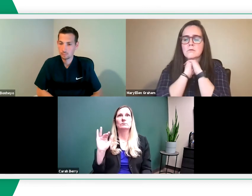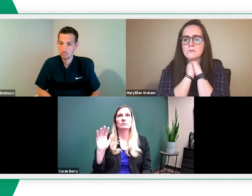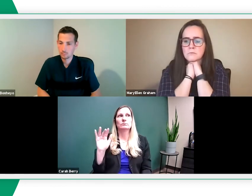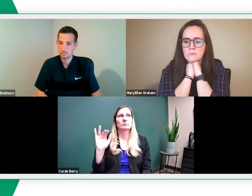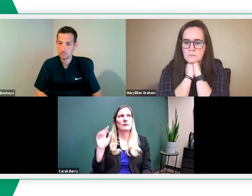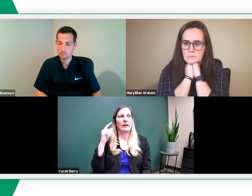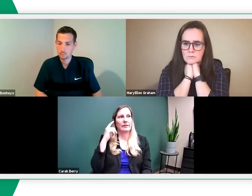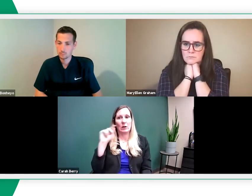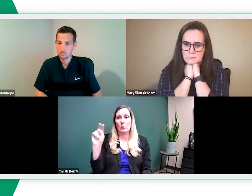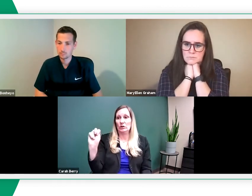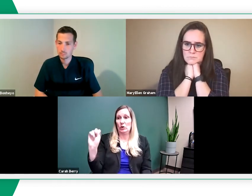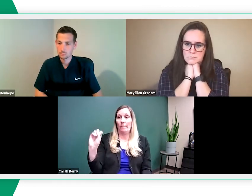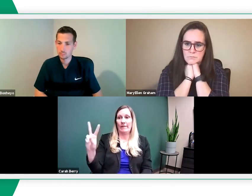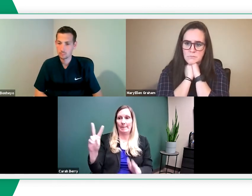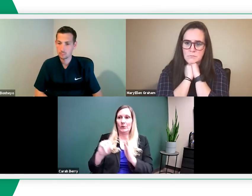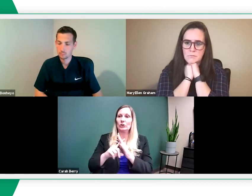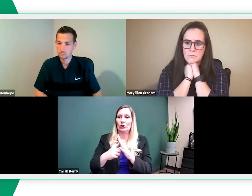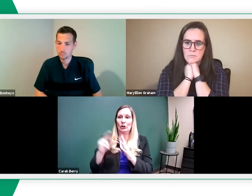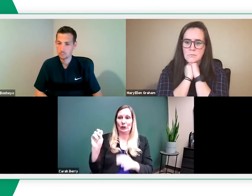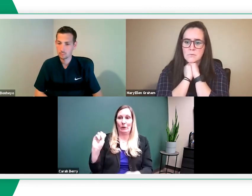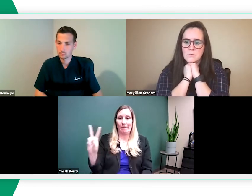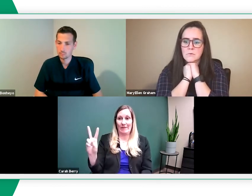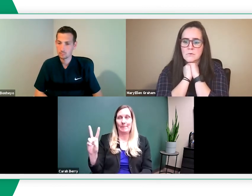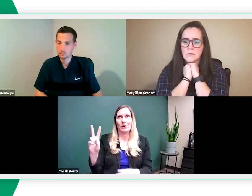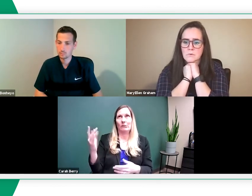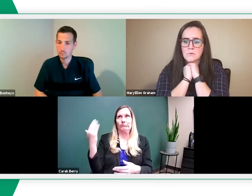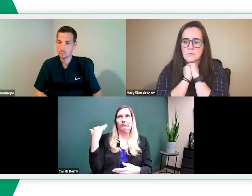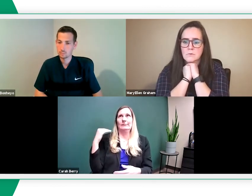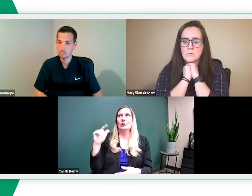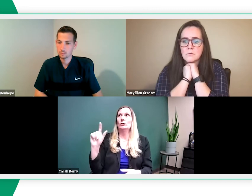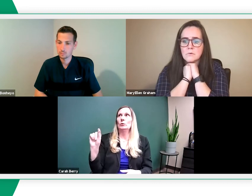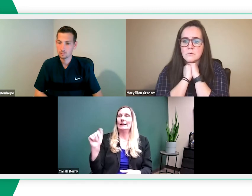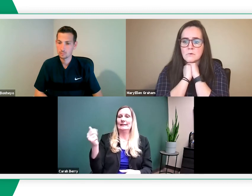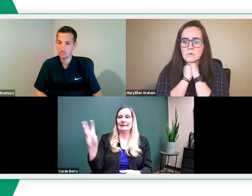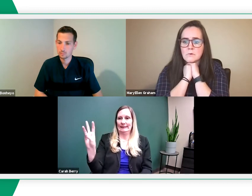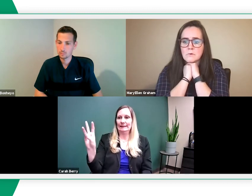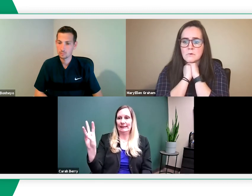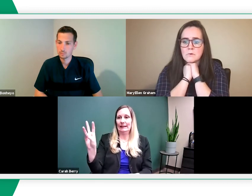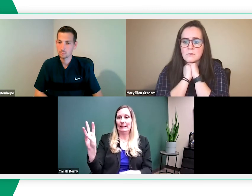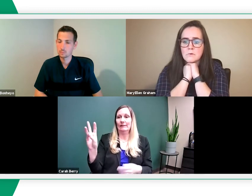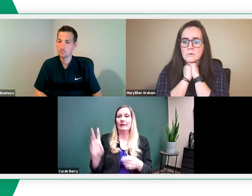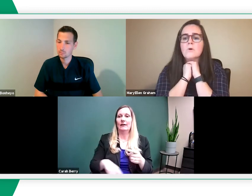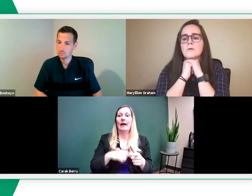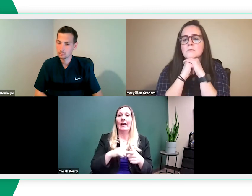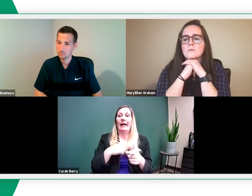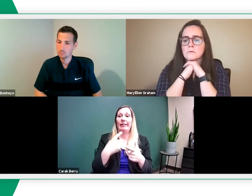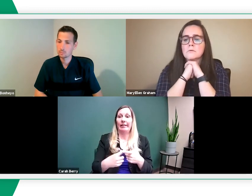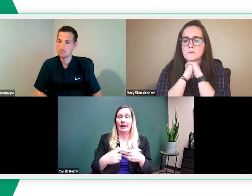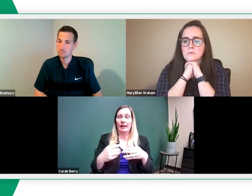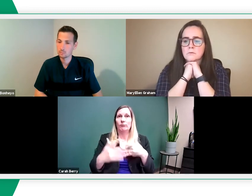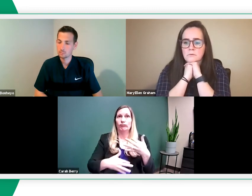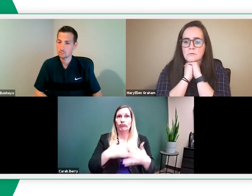applied. I think it was in November, starting in November. That was back in